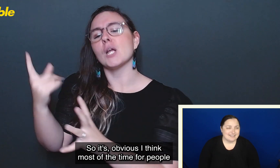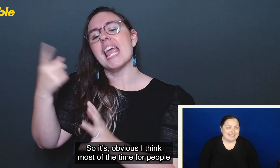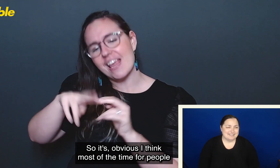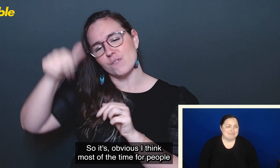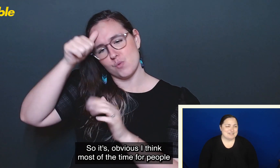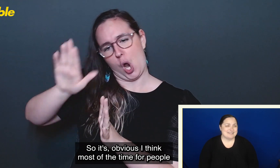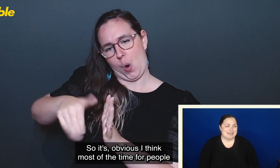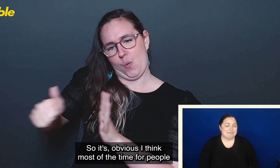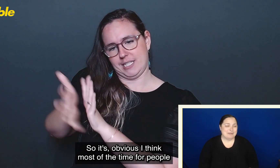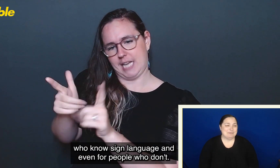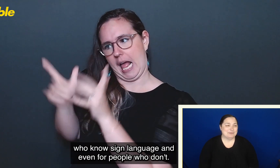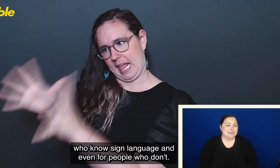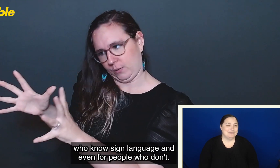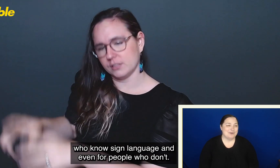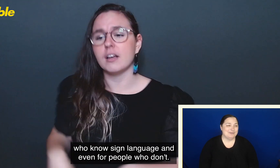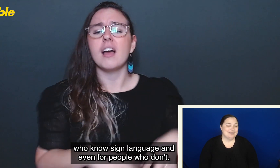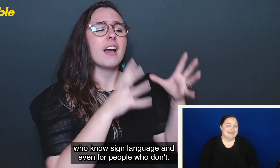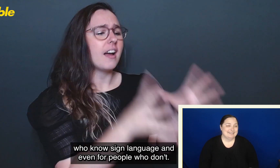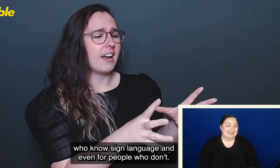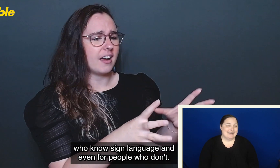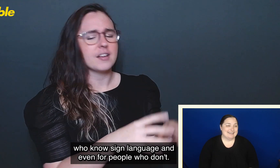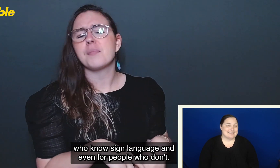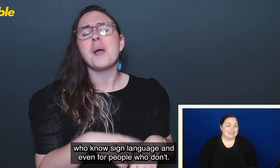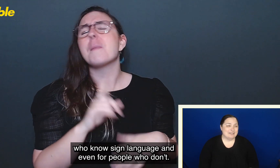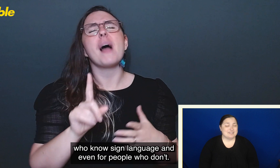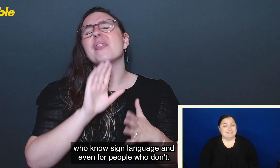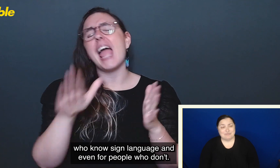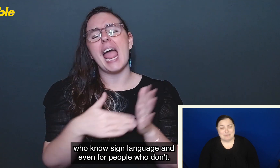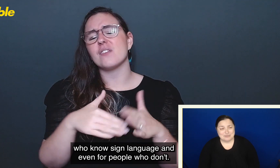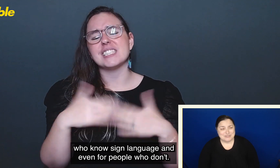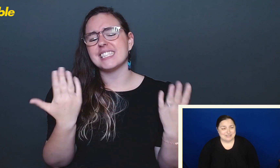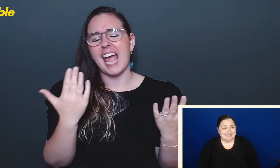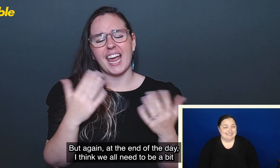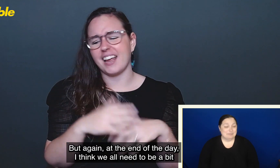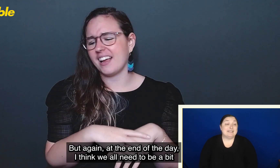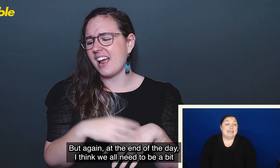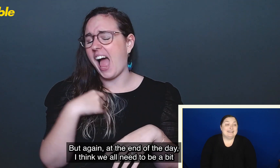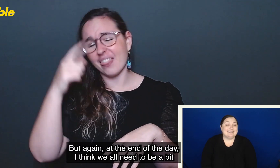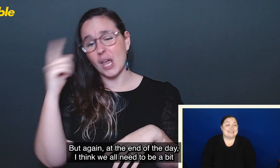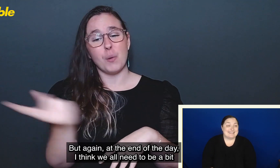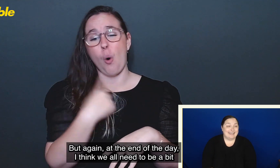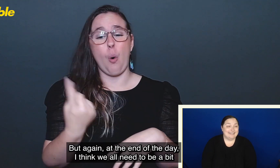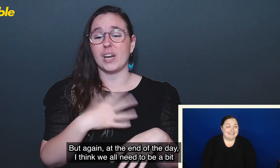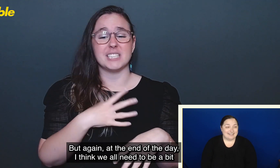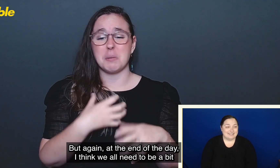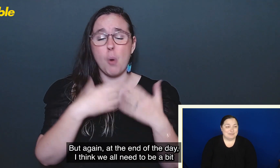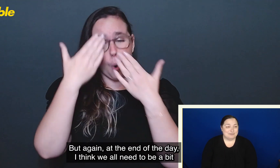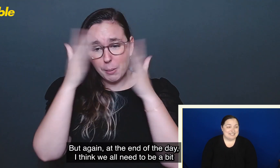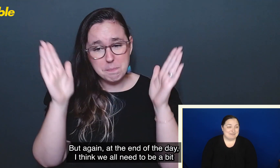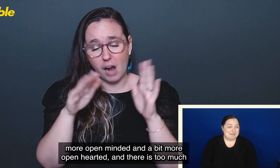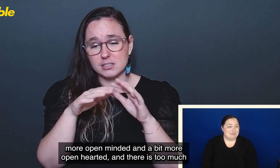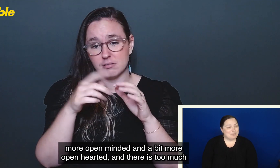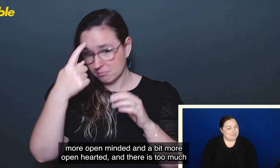obvious, I think, most of the time for people who know sign language, and even for people who don't. But again, at the end of the day, I think we all